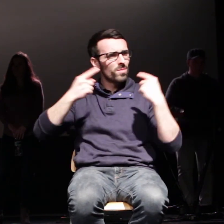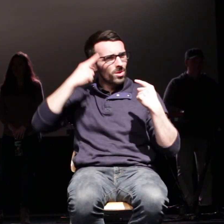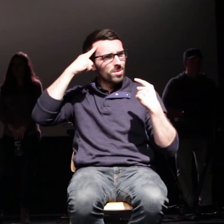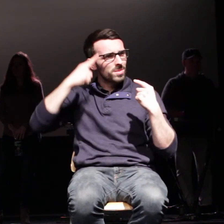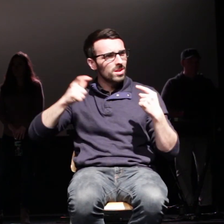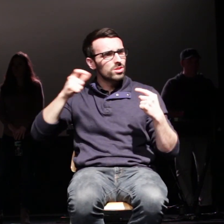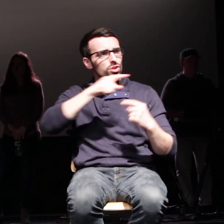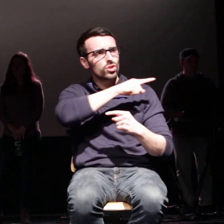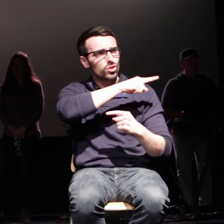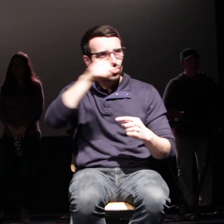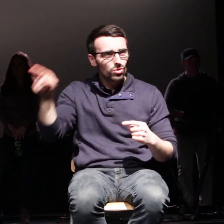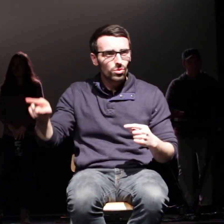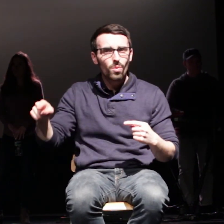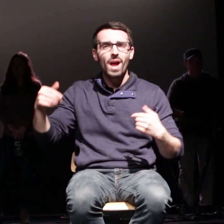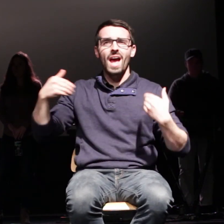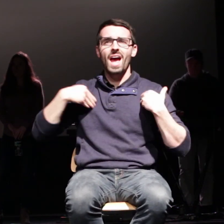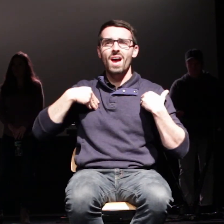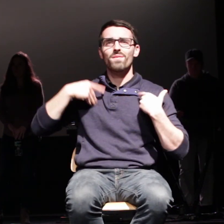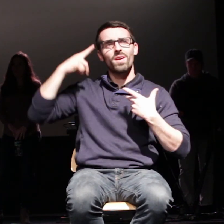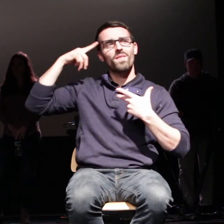because you have faith in